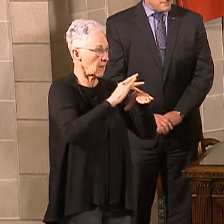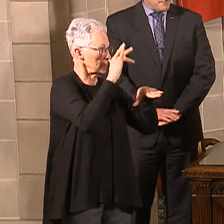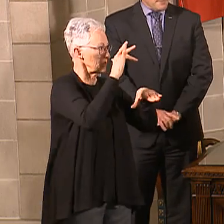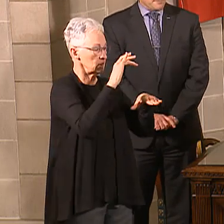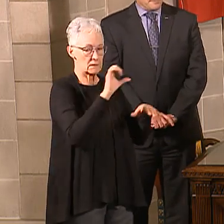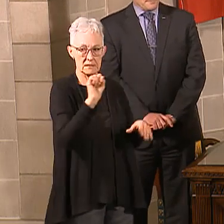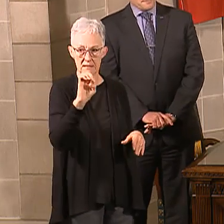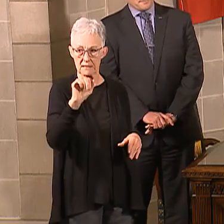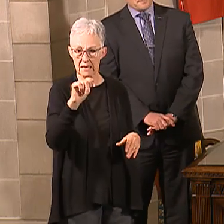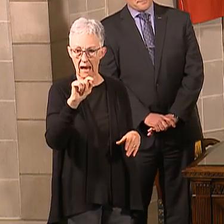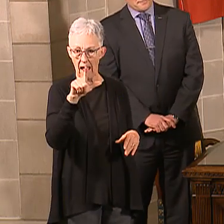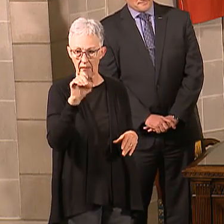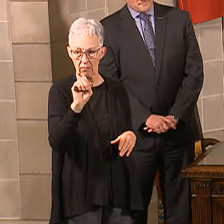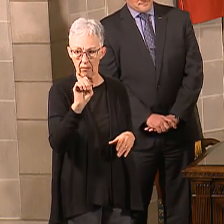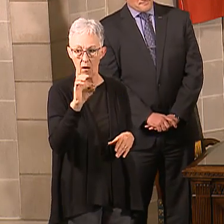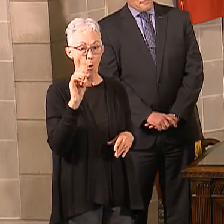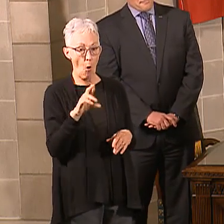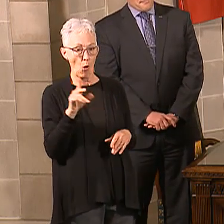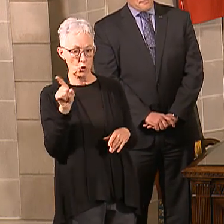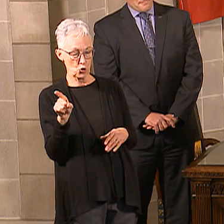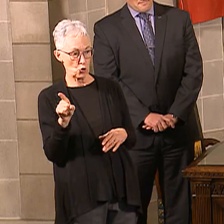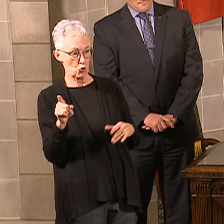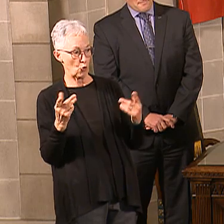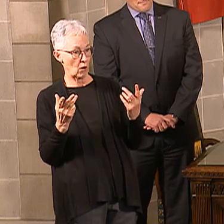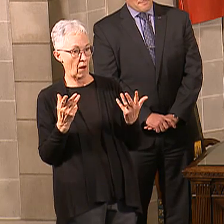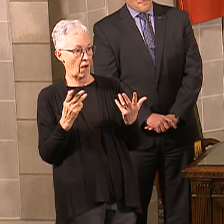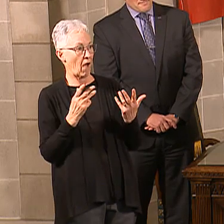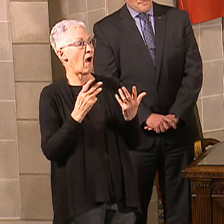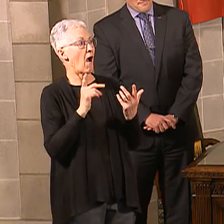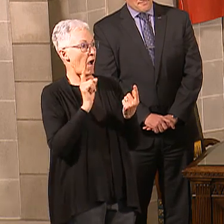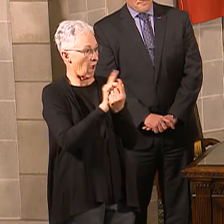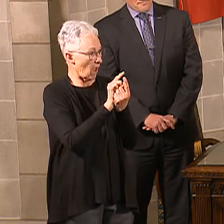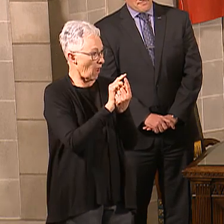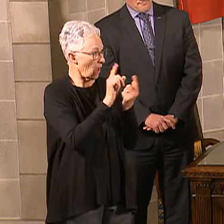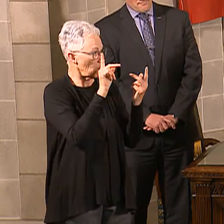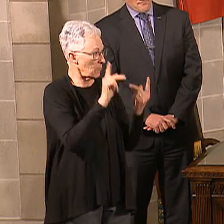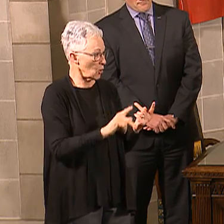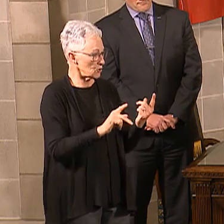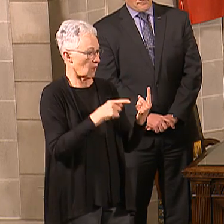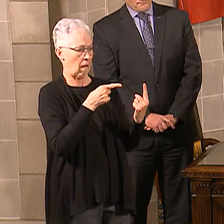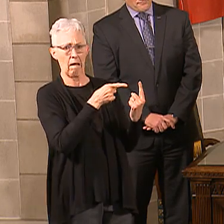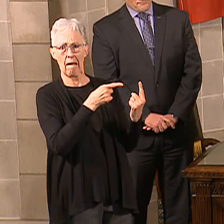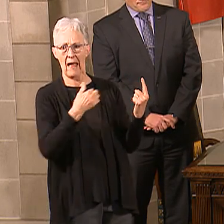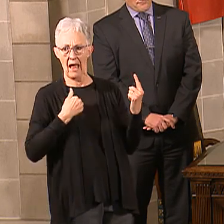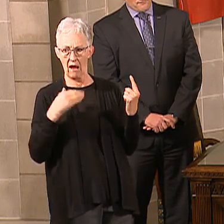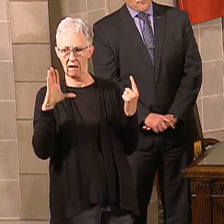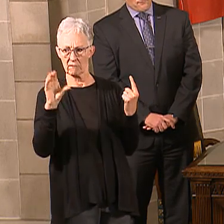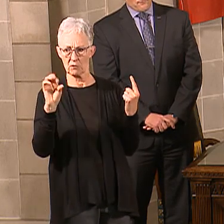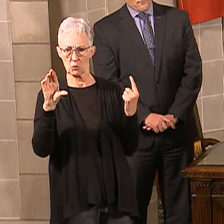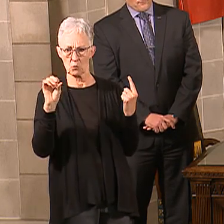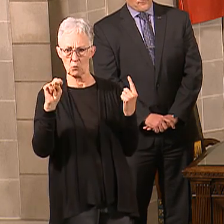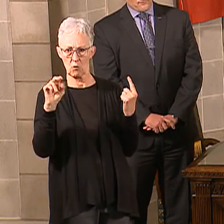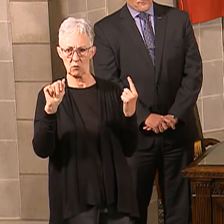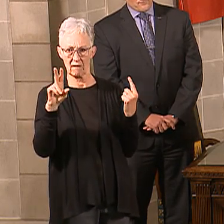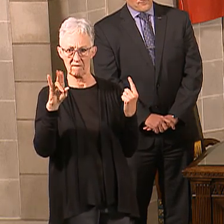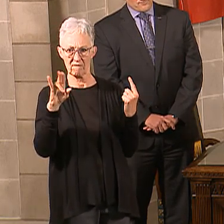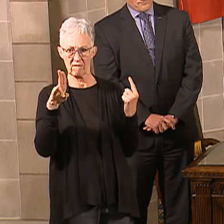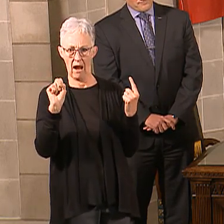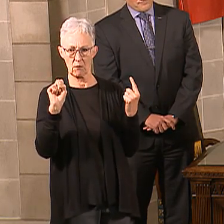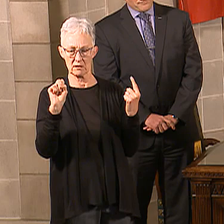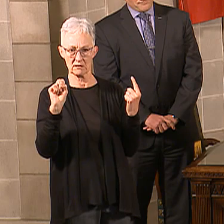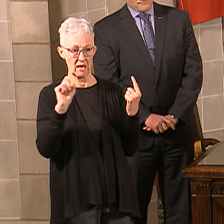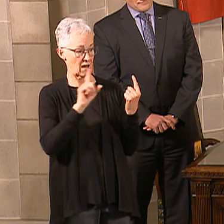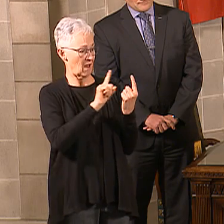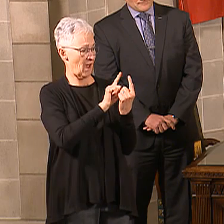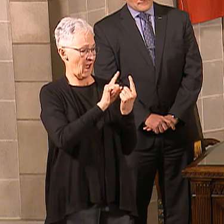of those places, or you've been in contact with somebody who's known to have coronavirus, those are the priority cases that we are testing. We've done over 1,000 tests